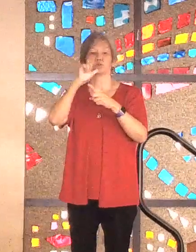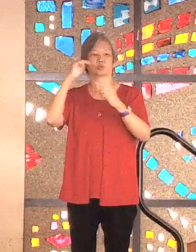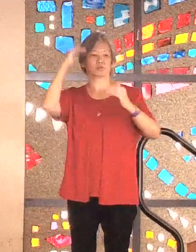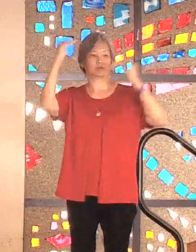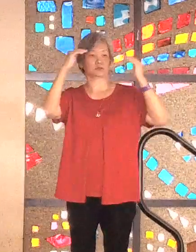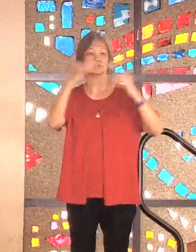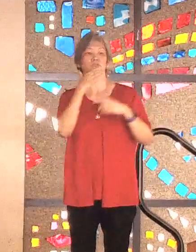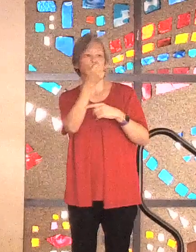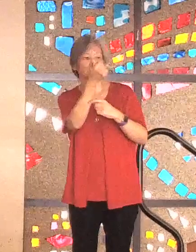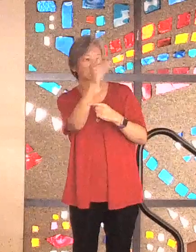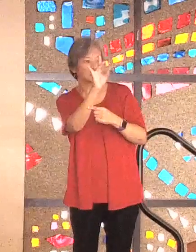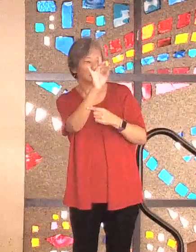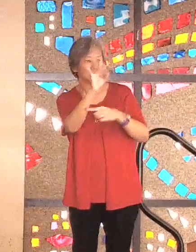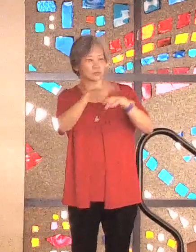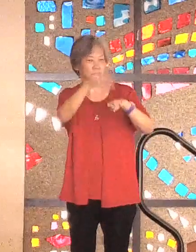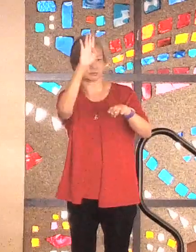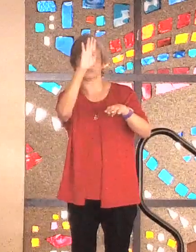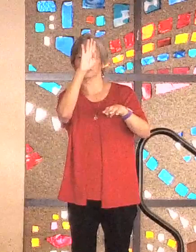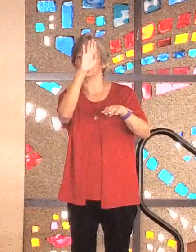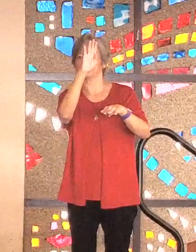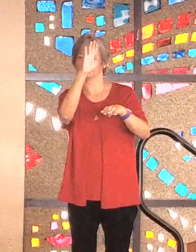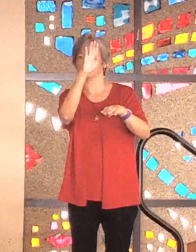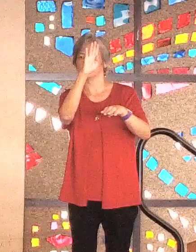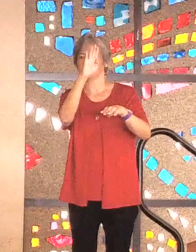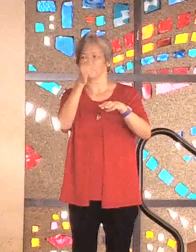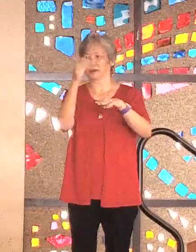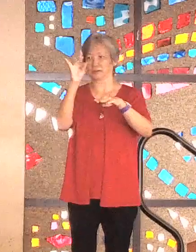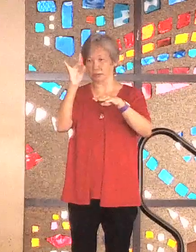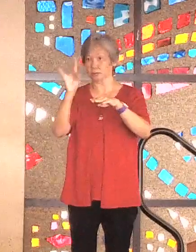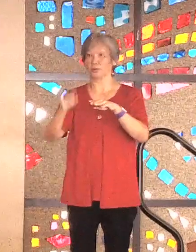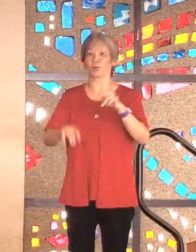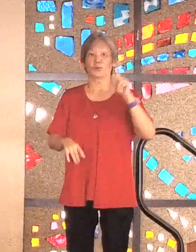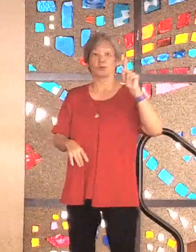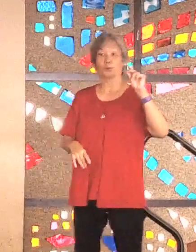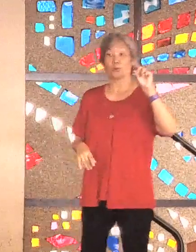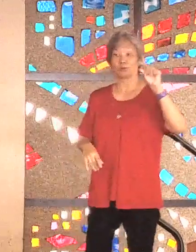CODA is for those who are adults who are 18 and older.